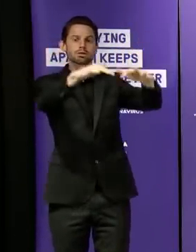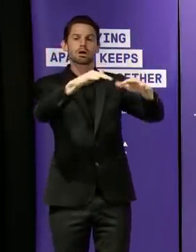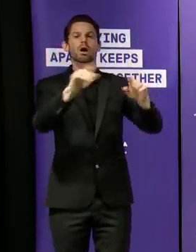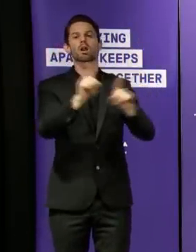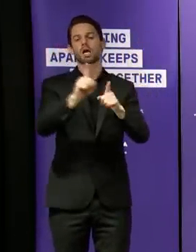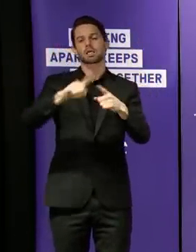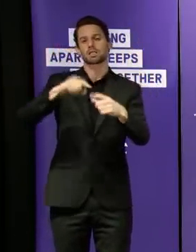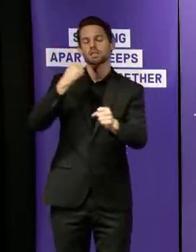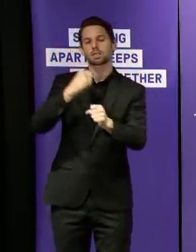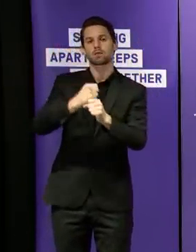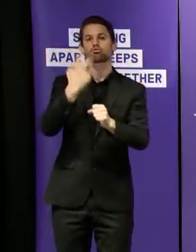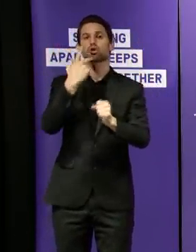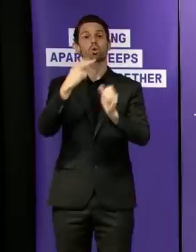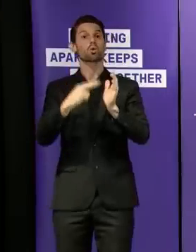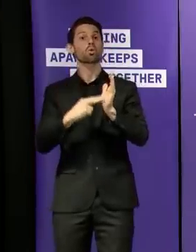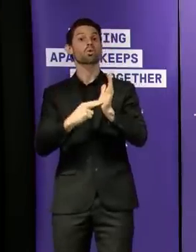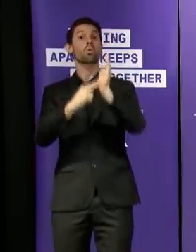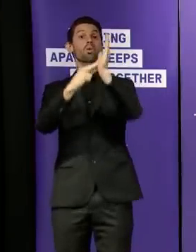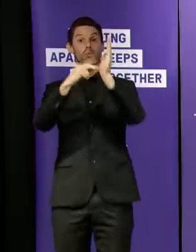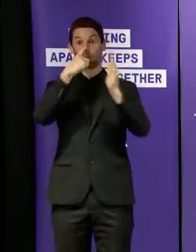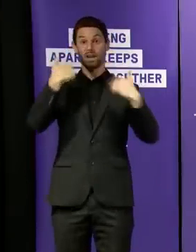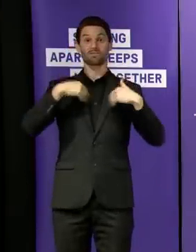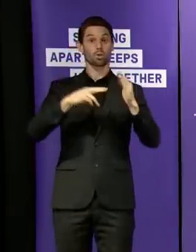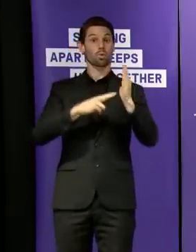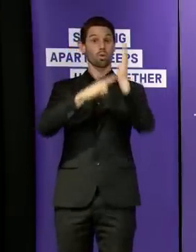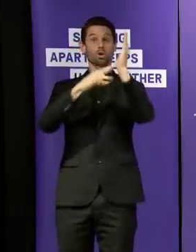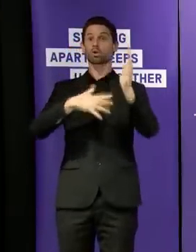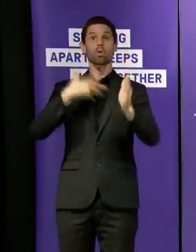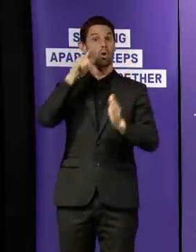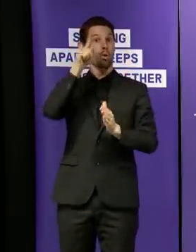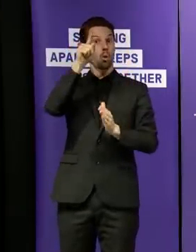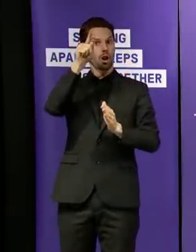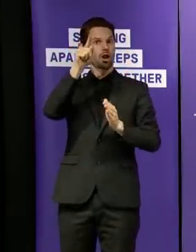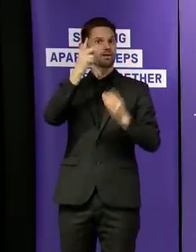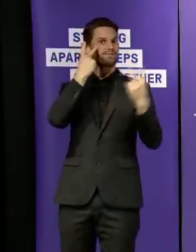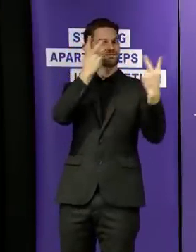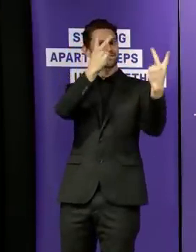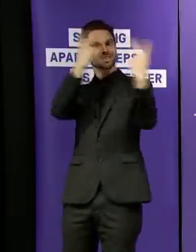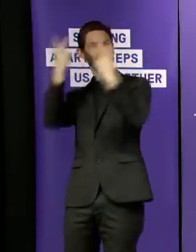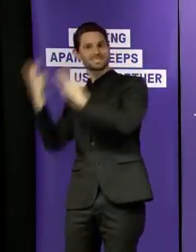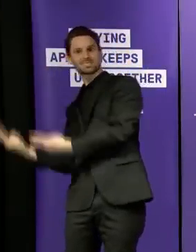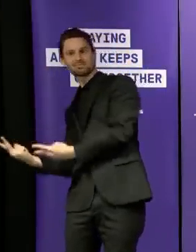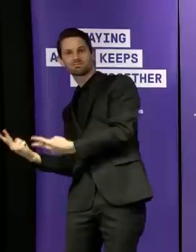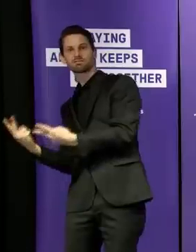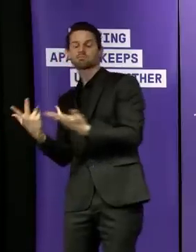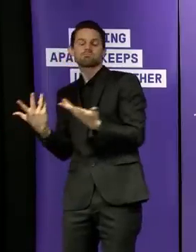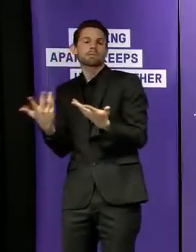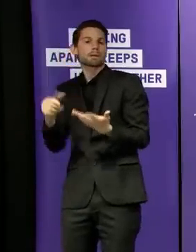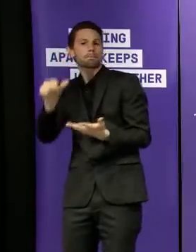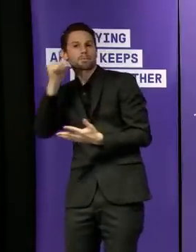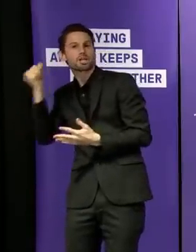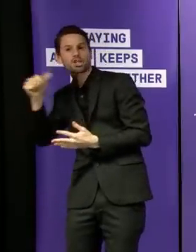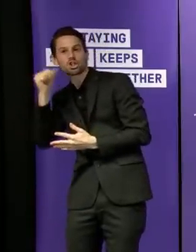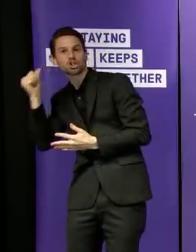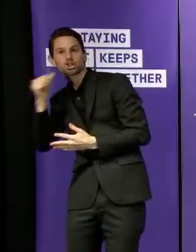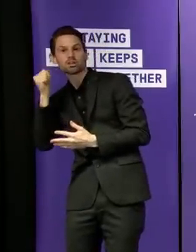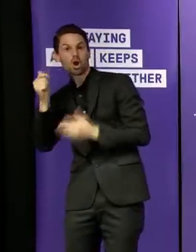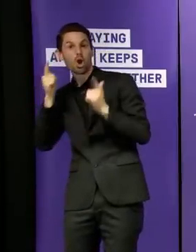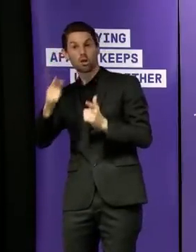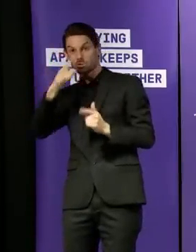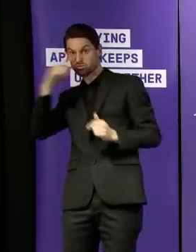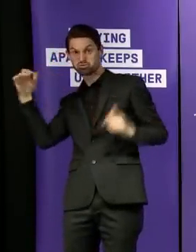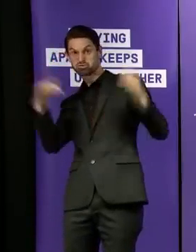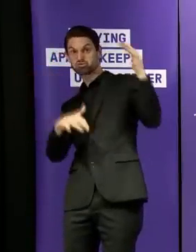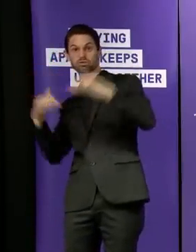with, for instance, some northern suburbs travelling all the way down to other suburbs where there's not been very much virus at all. We need to keep that in